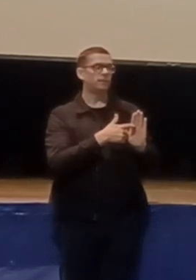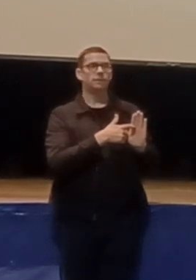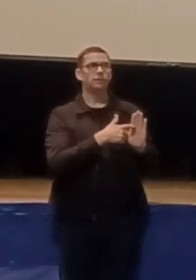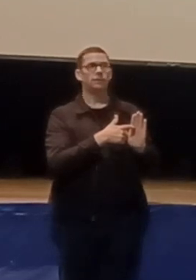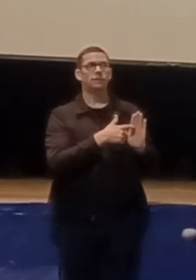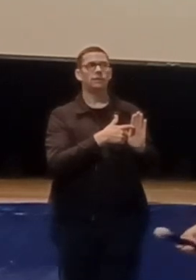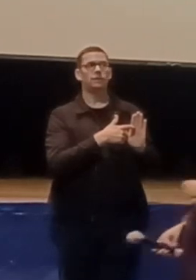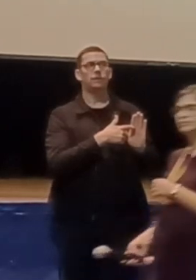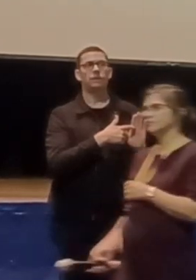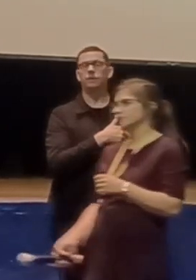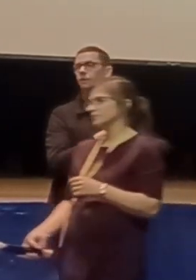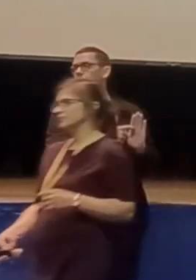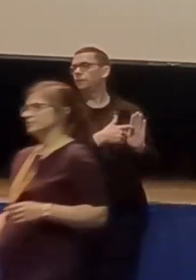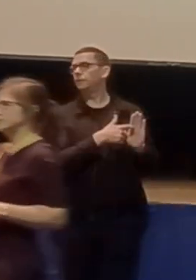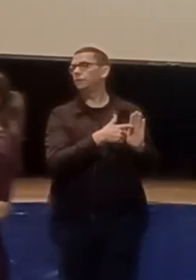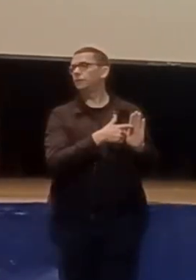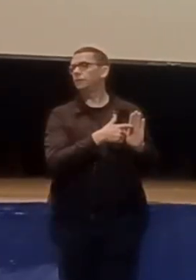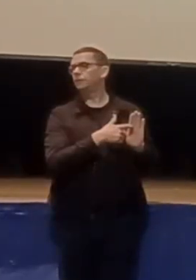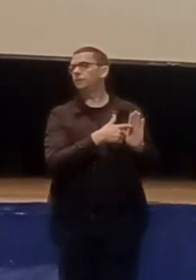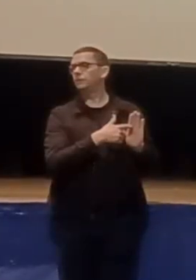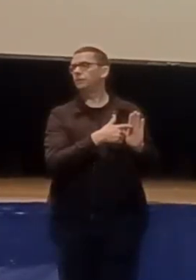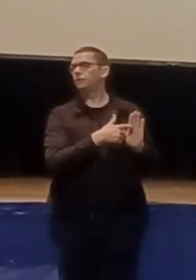Could you give them the microphone?